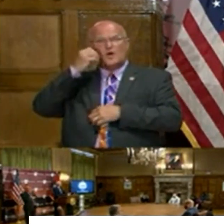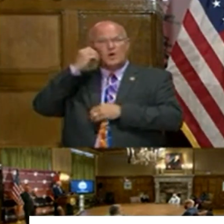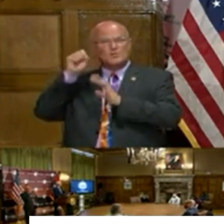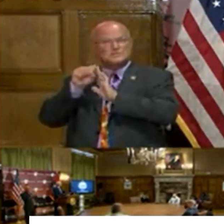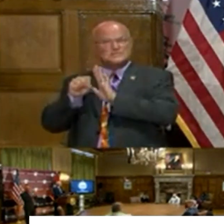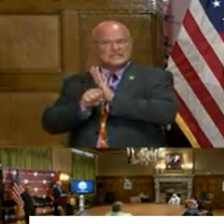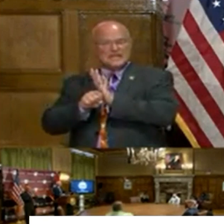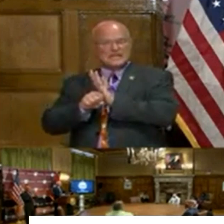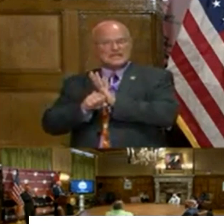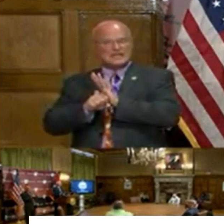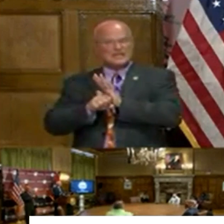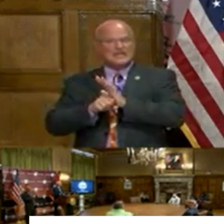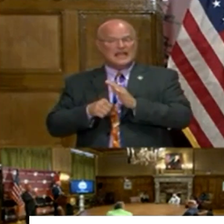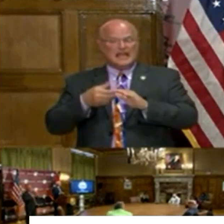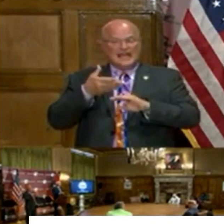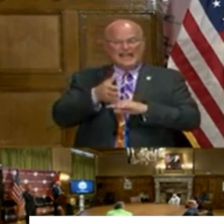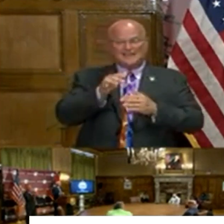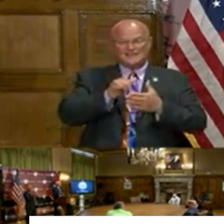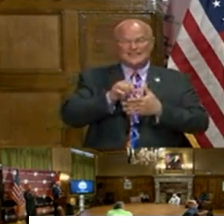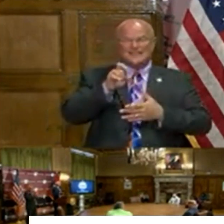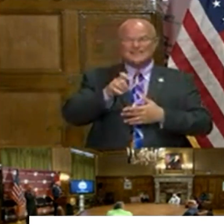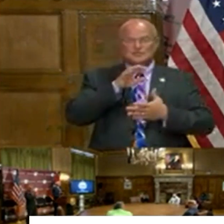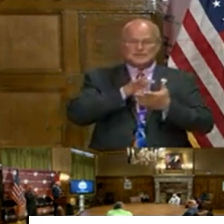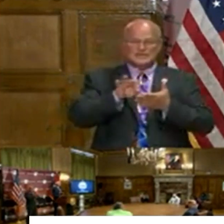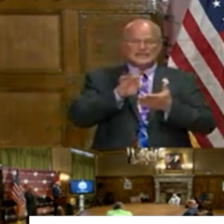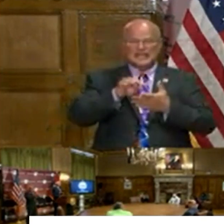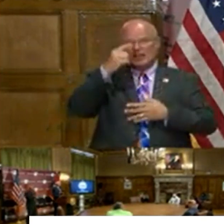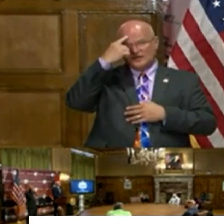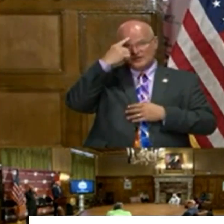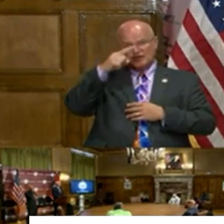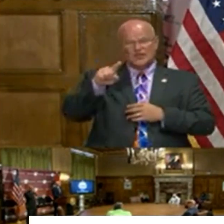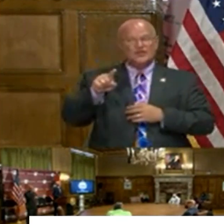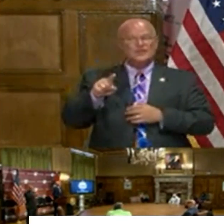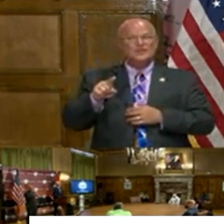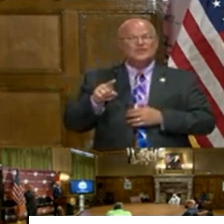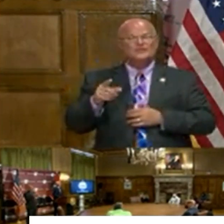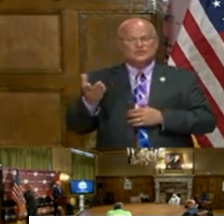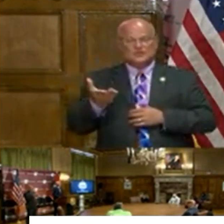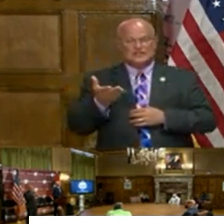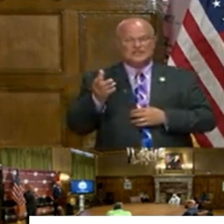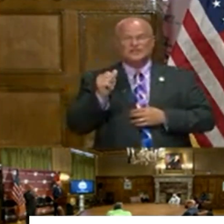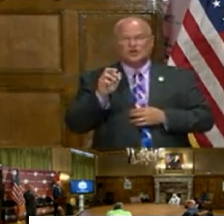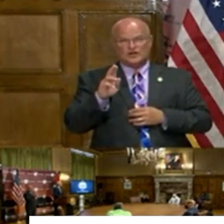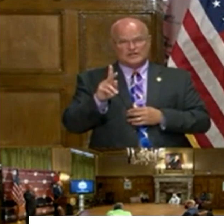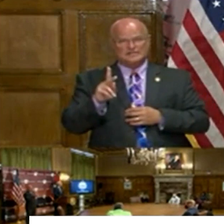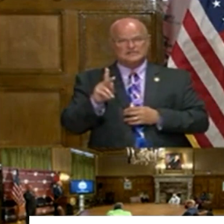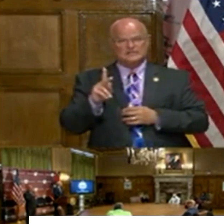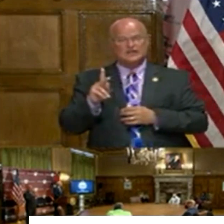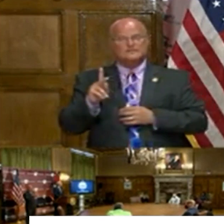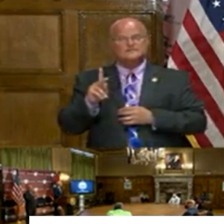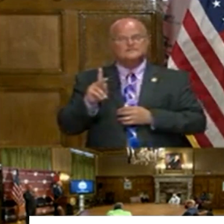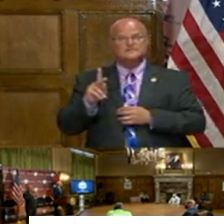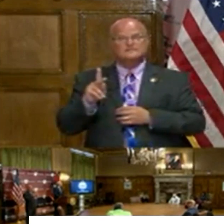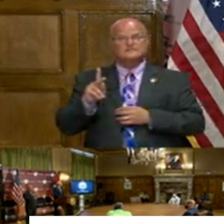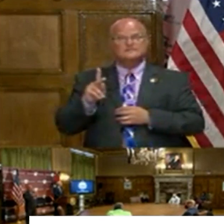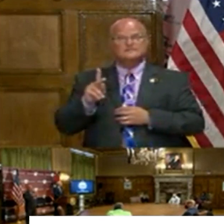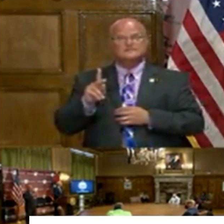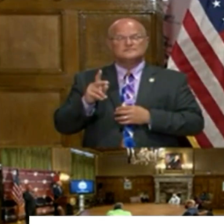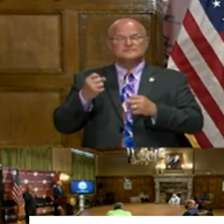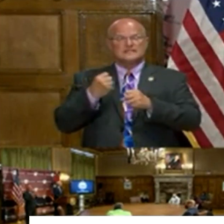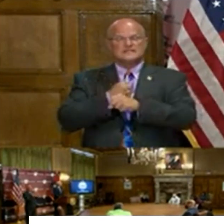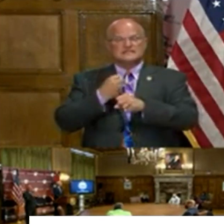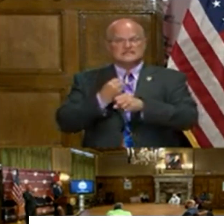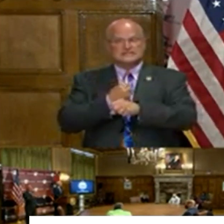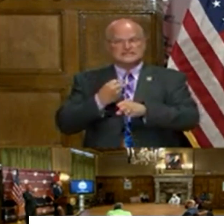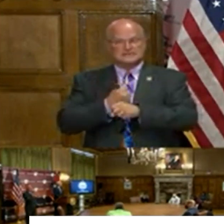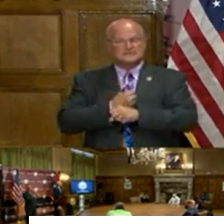state. And then after that, it should be counted for here in the state